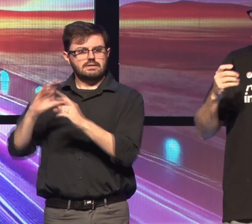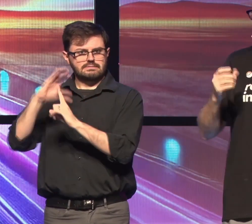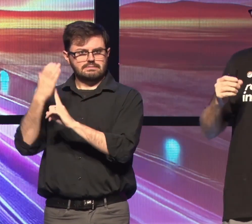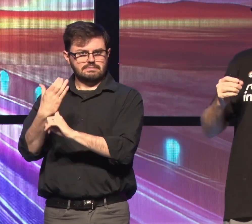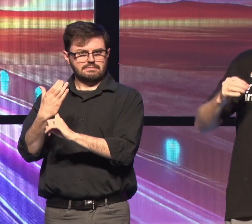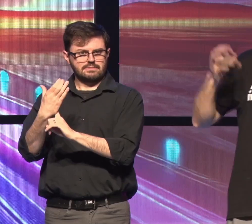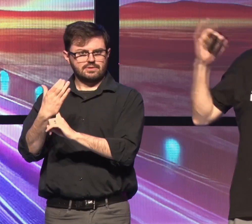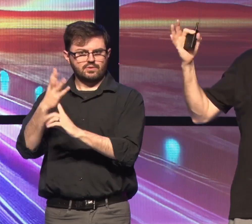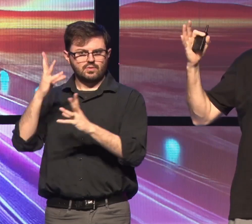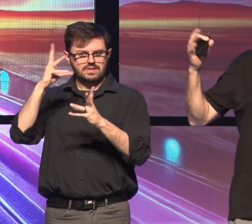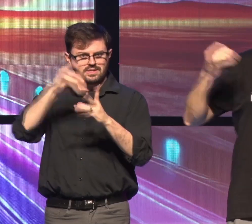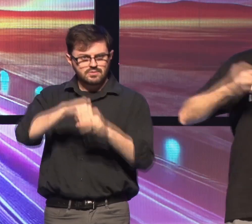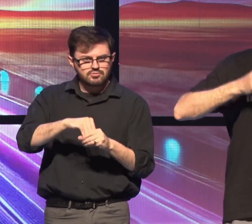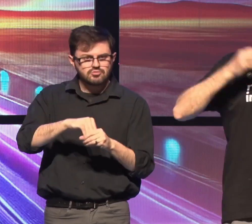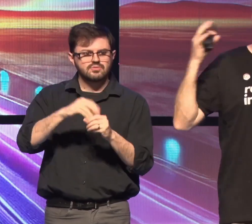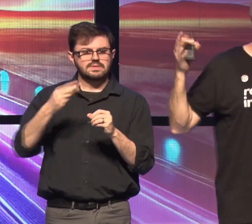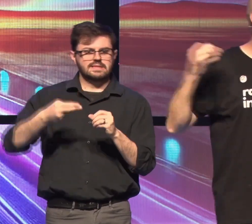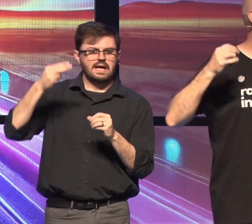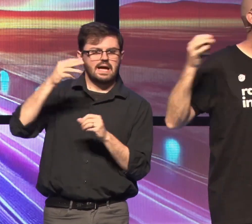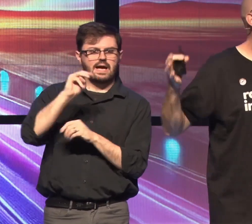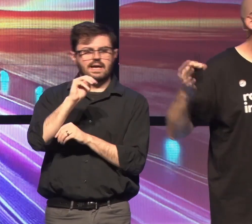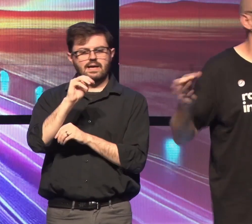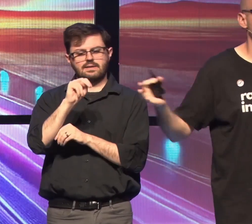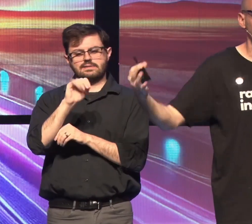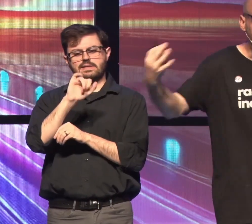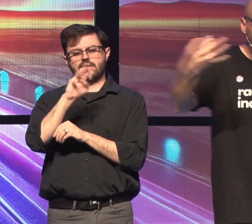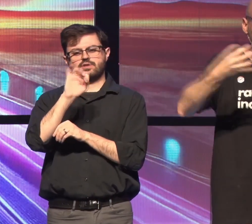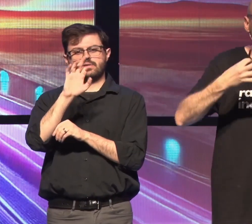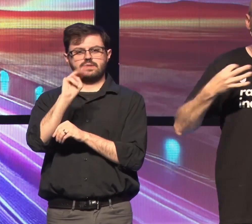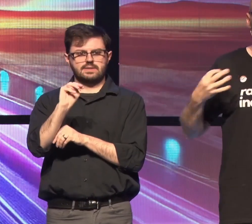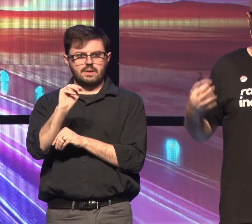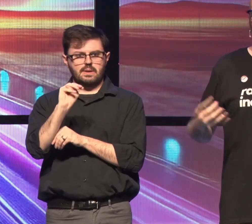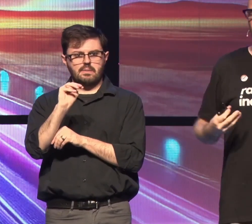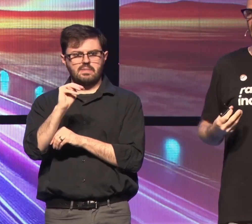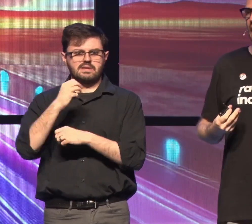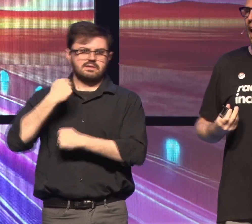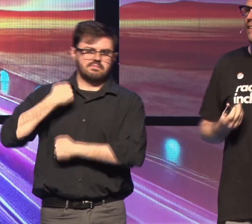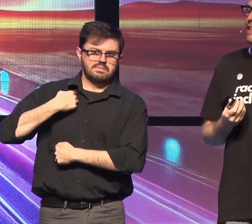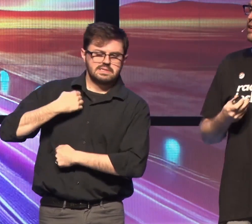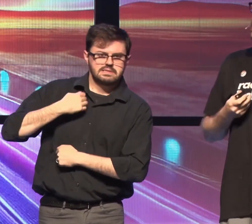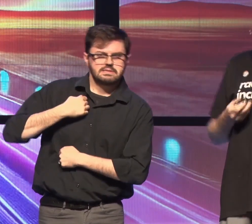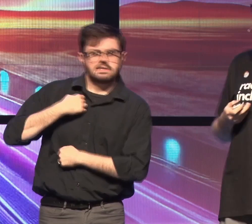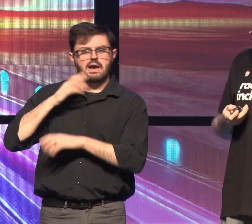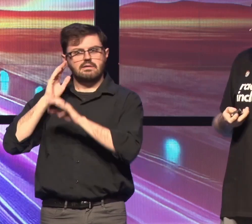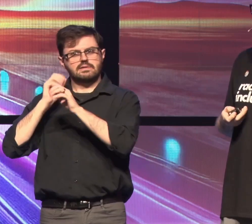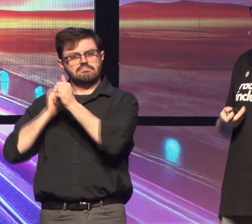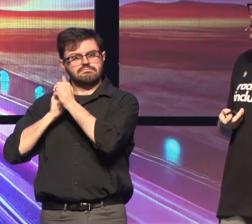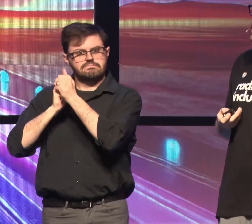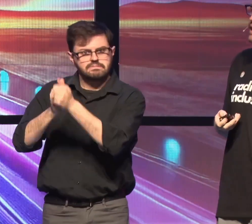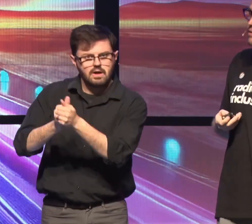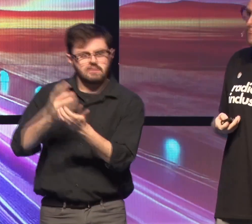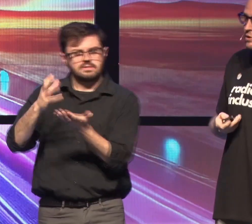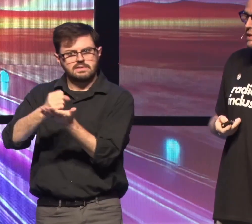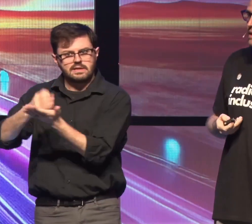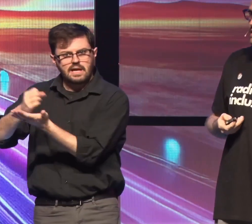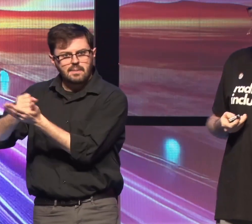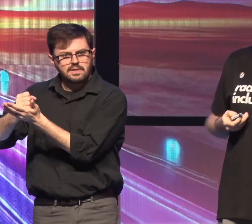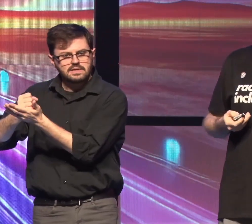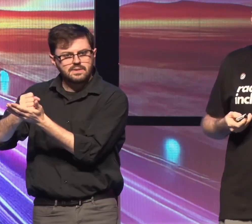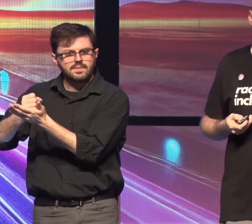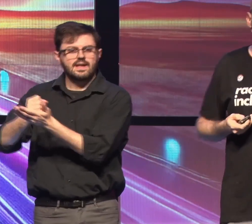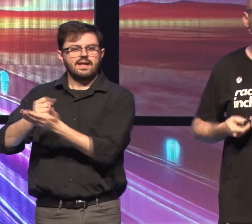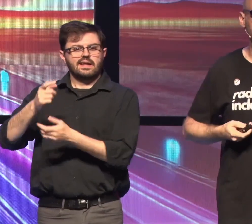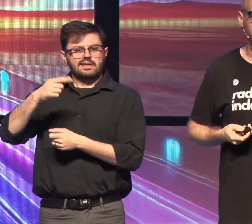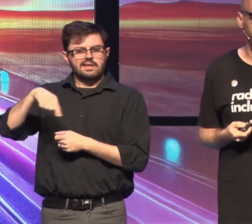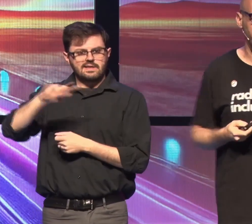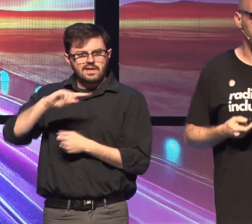Including high levels of nationalism, militarism, capitalism, bringing it all together. And they'll leverage political influence, they'll